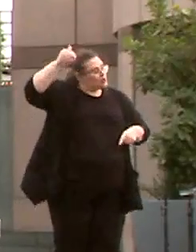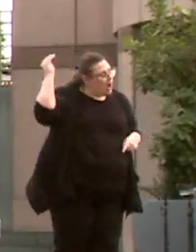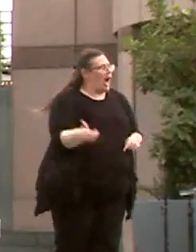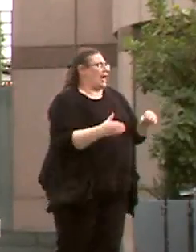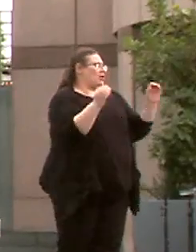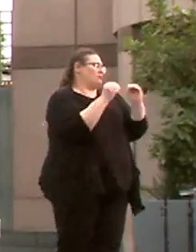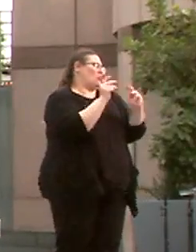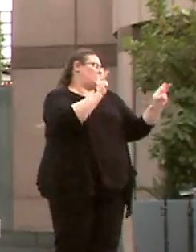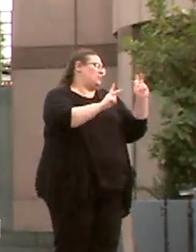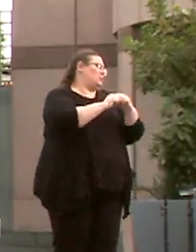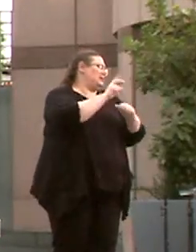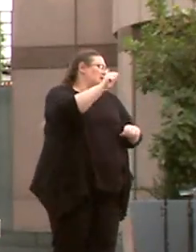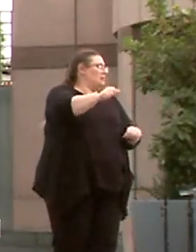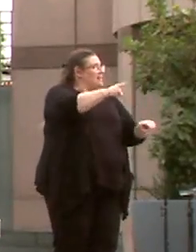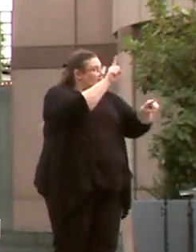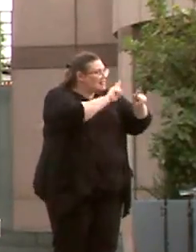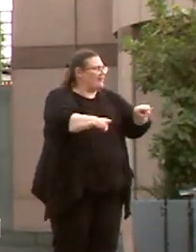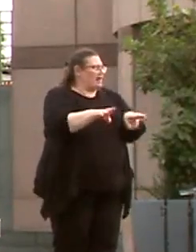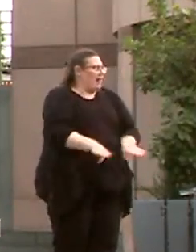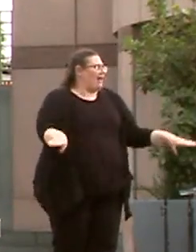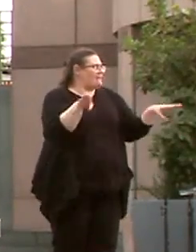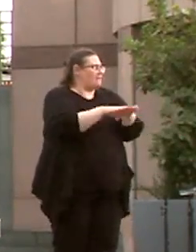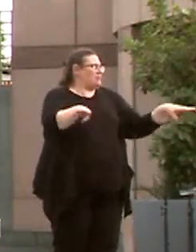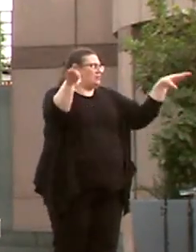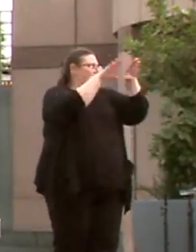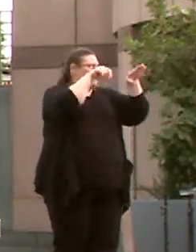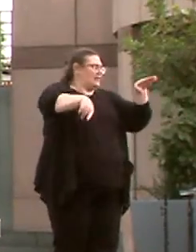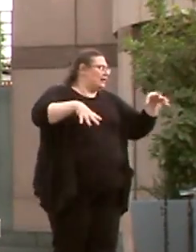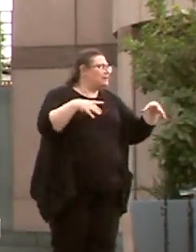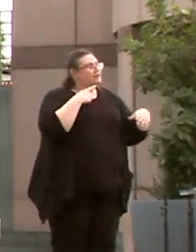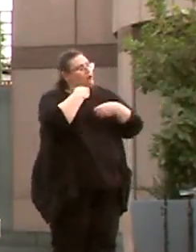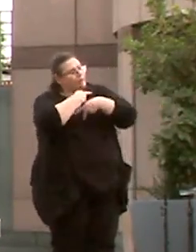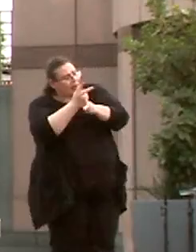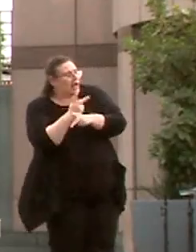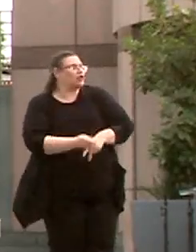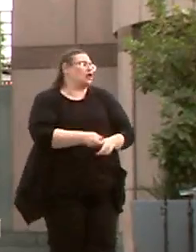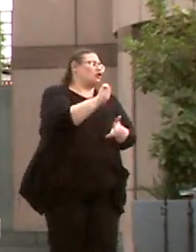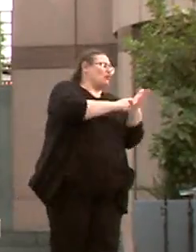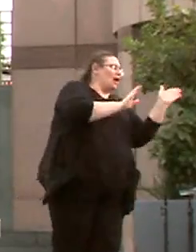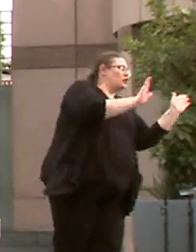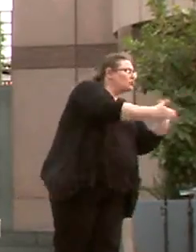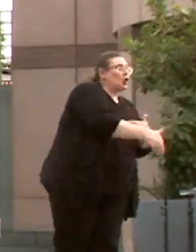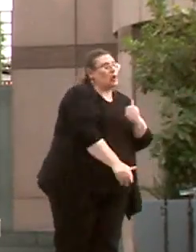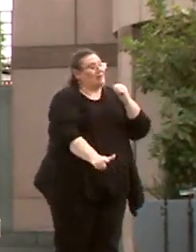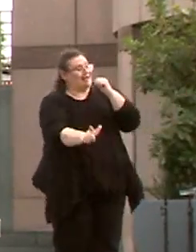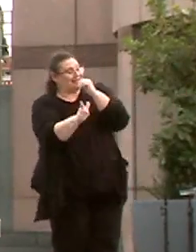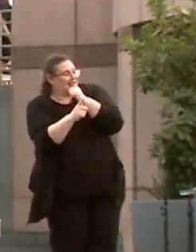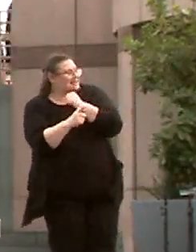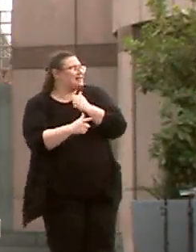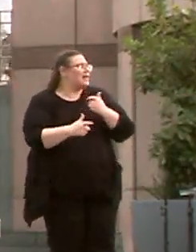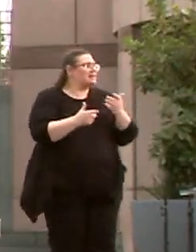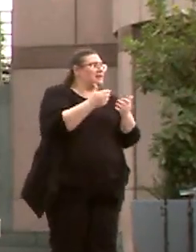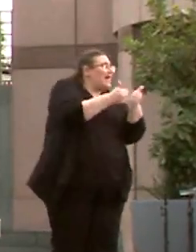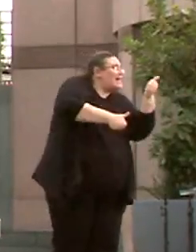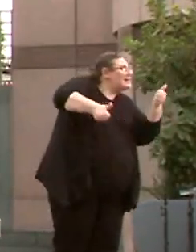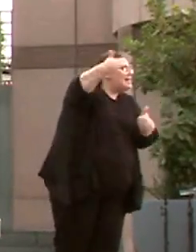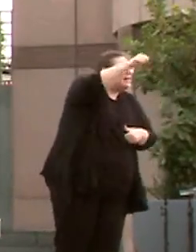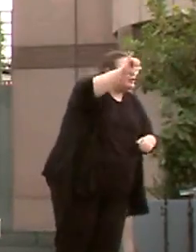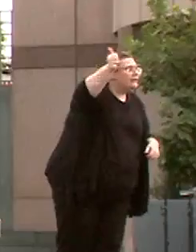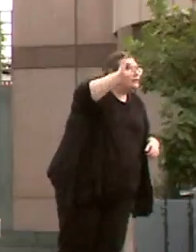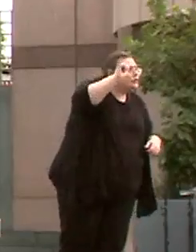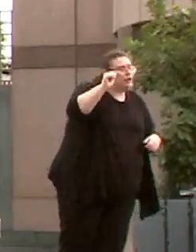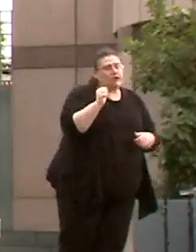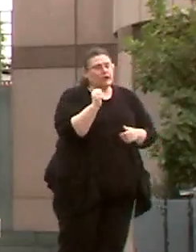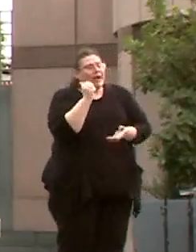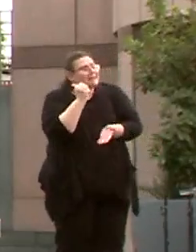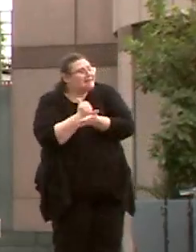people with disabilities in every single level of this industry, on productions, in the writers' rooms as assistants, even at the executive levels, and assistants